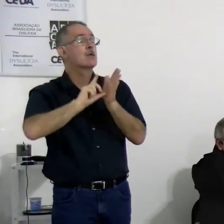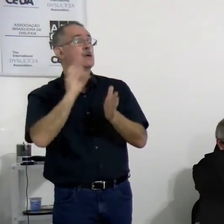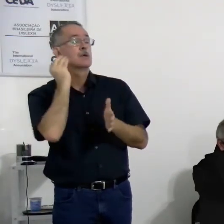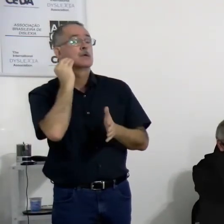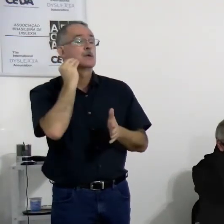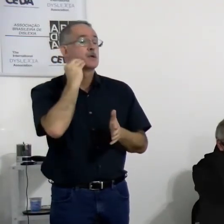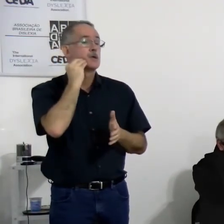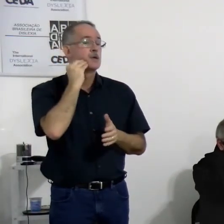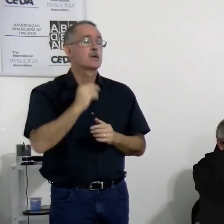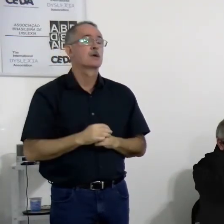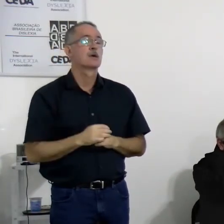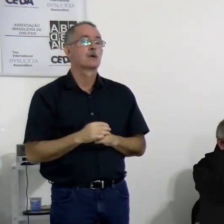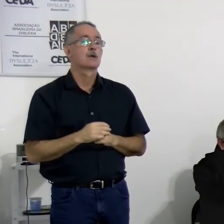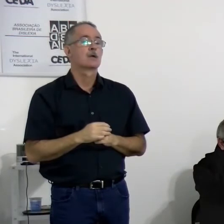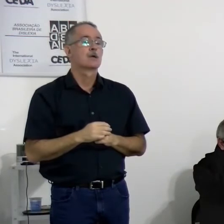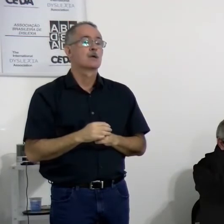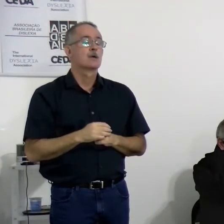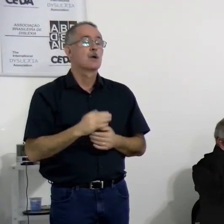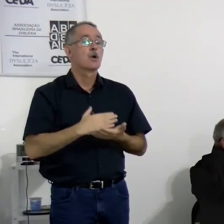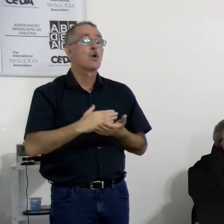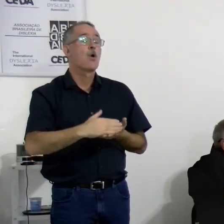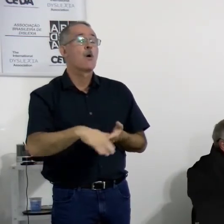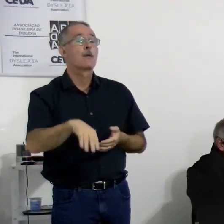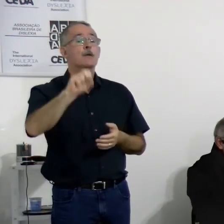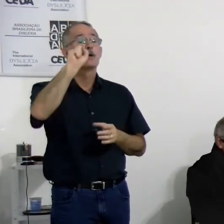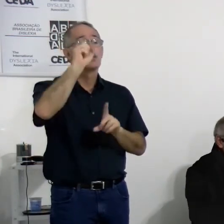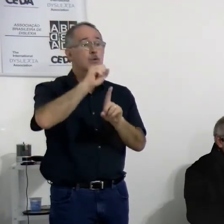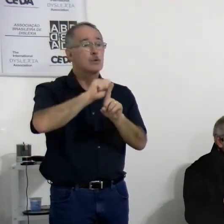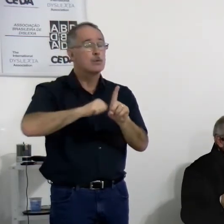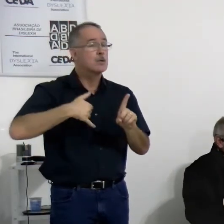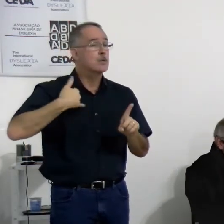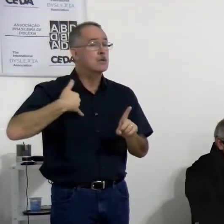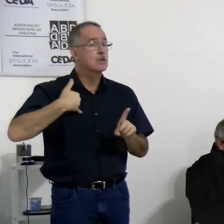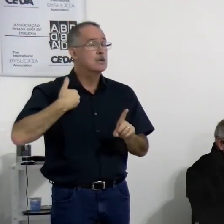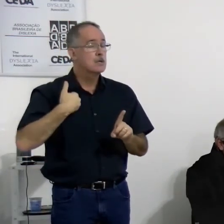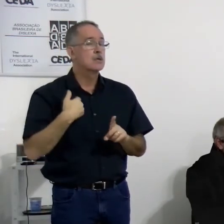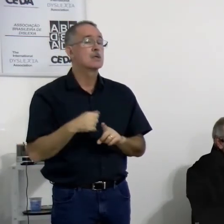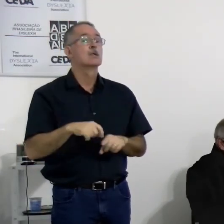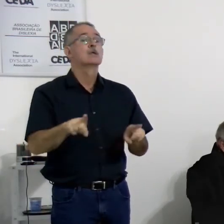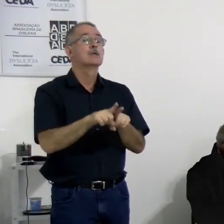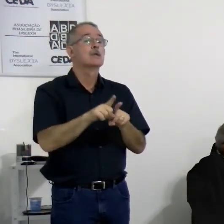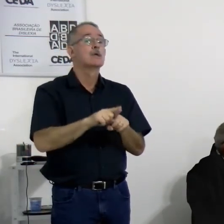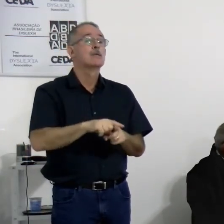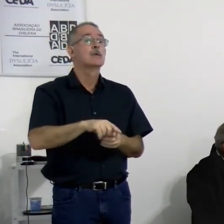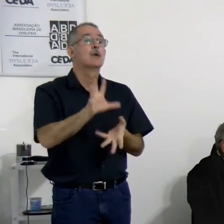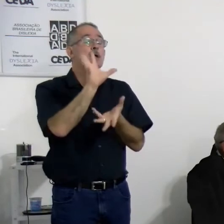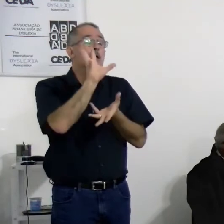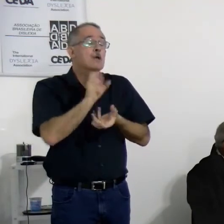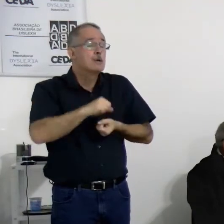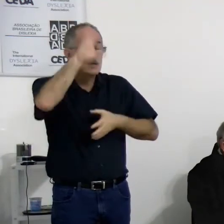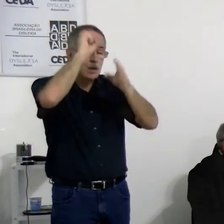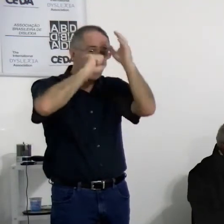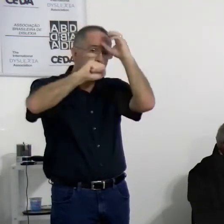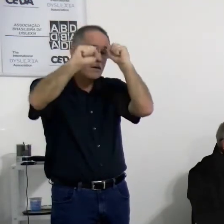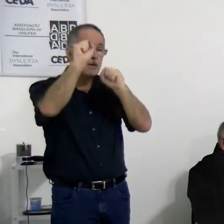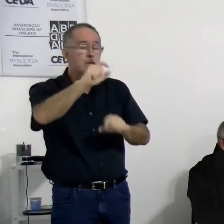tests to be used from 18 months of age on to assess receptive and expressive vocabulary,